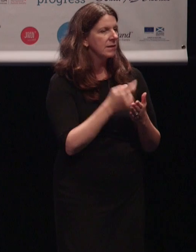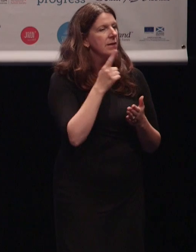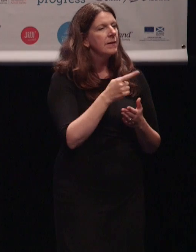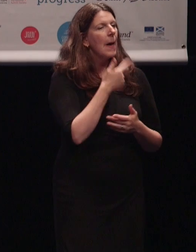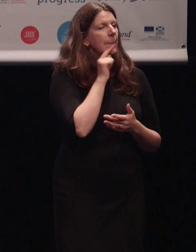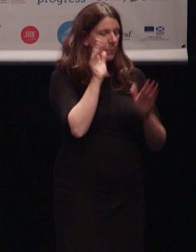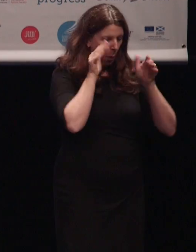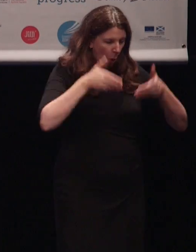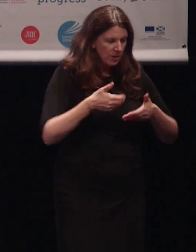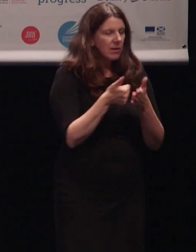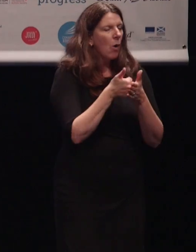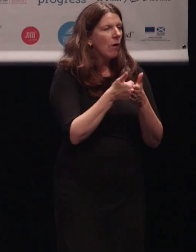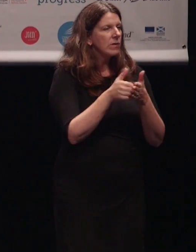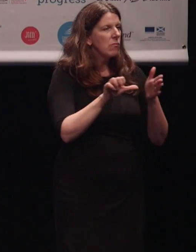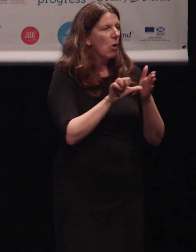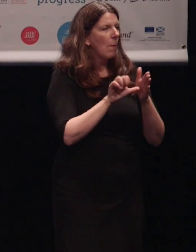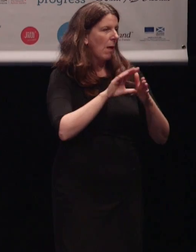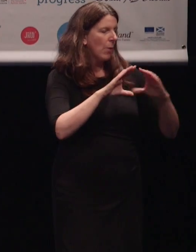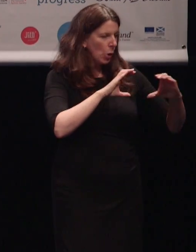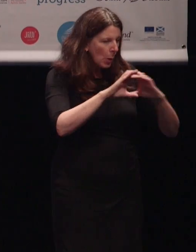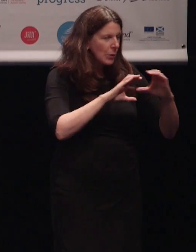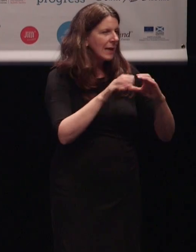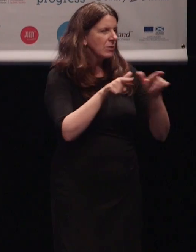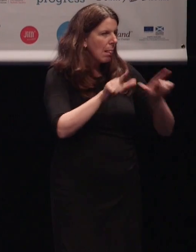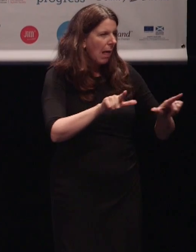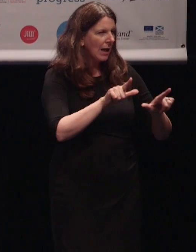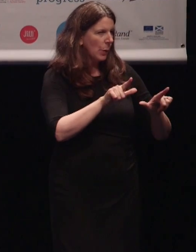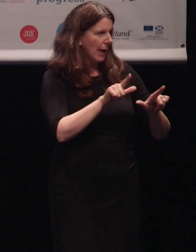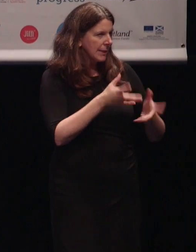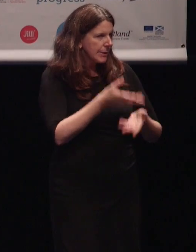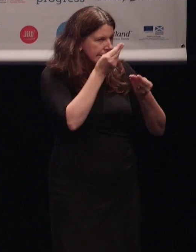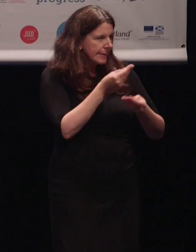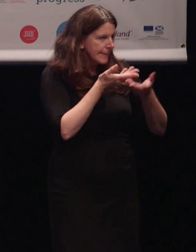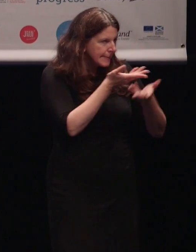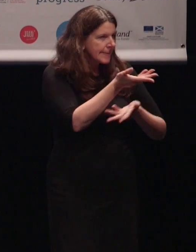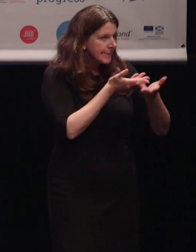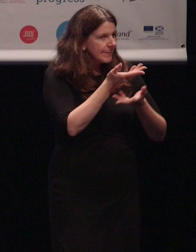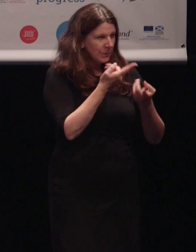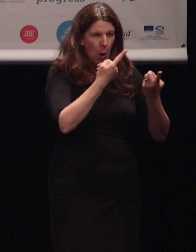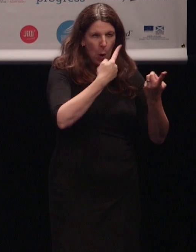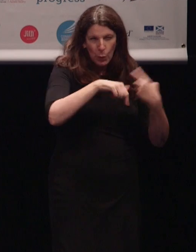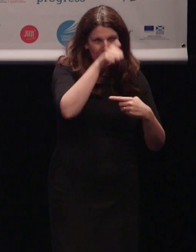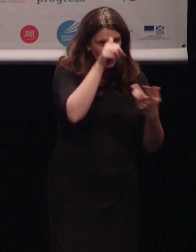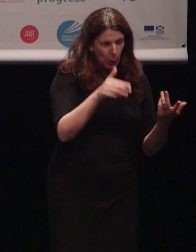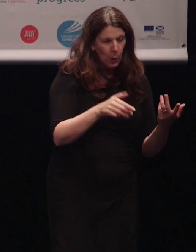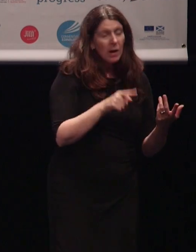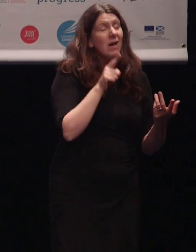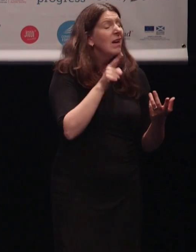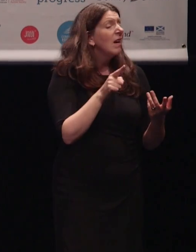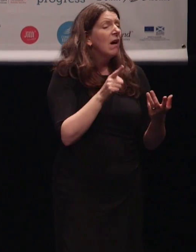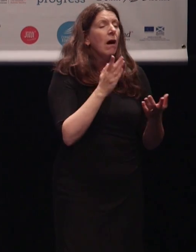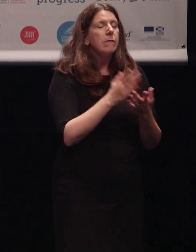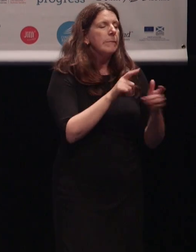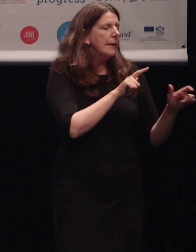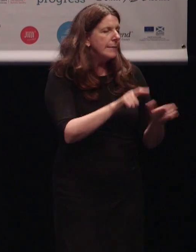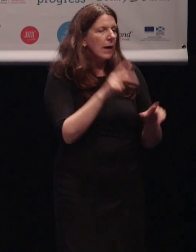have problems with communication and language processing. We all know that. Still, I see often